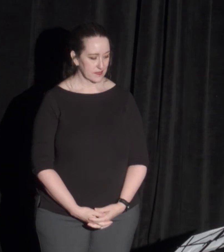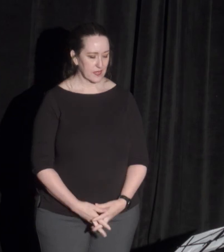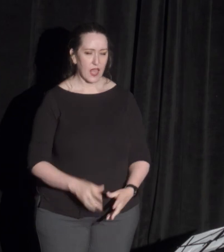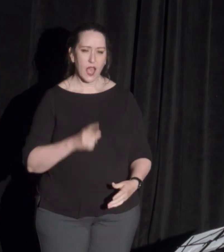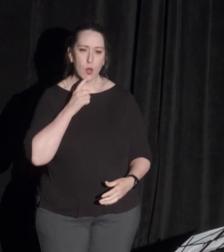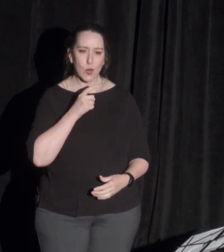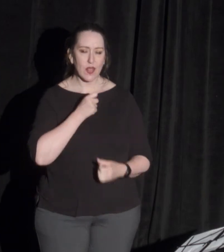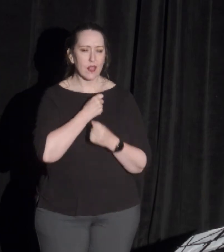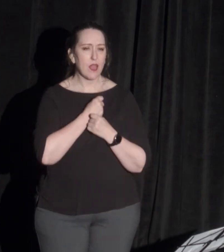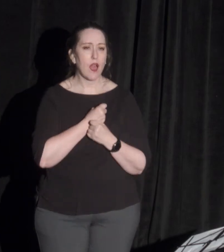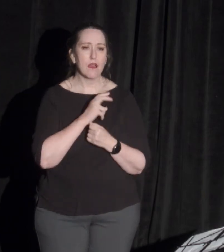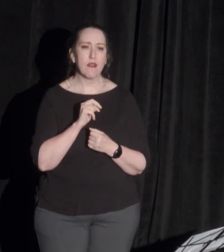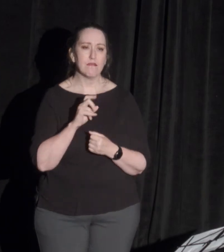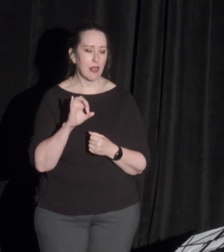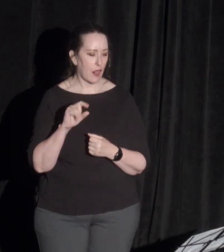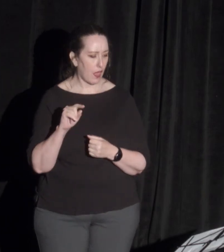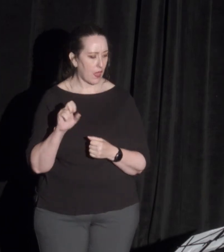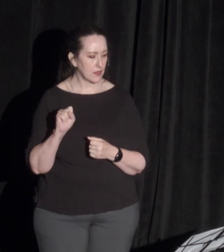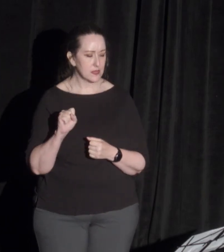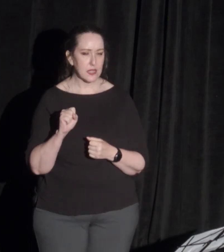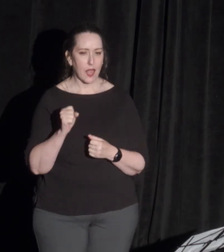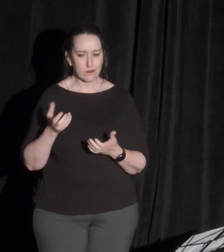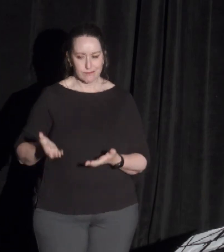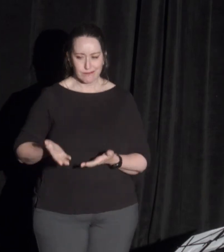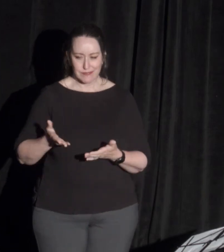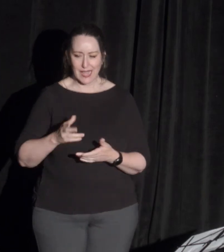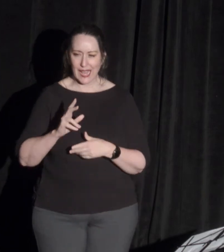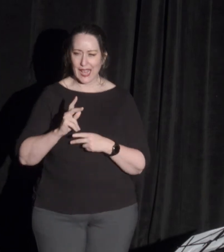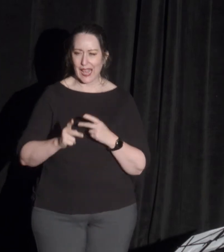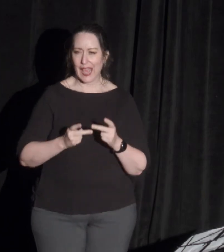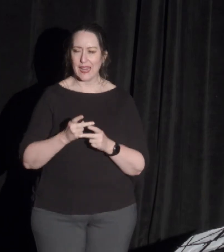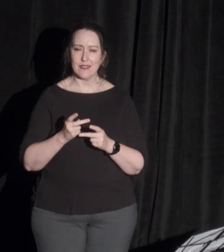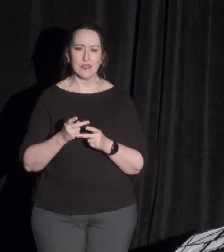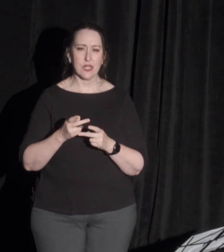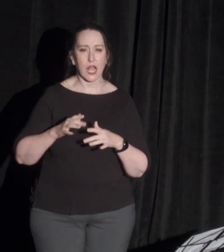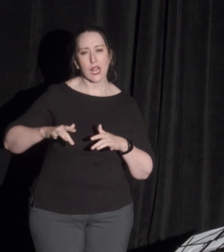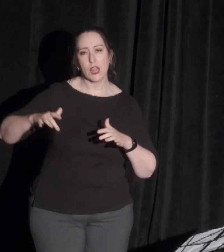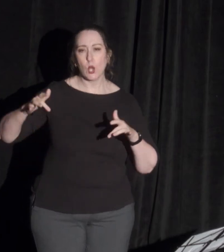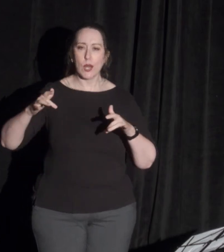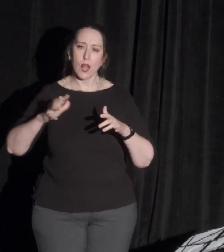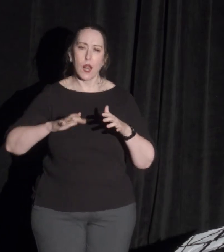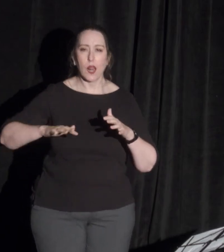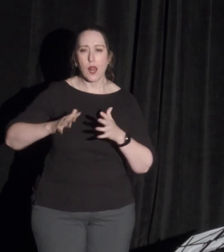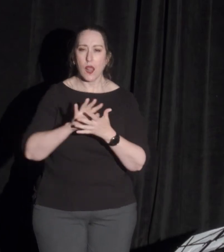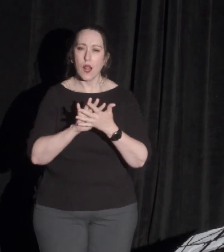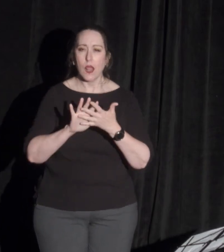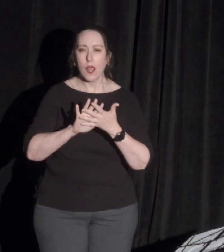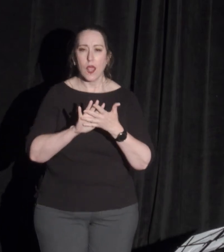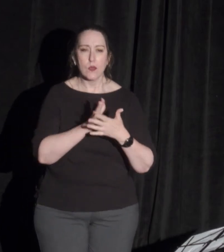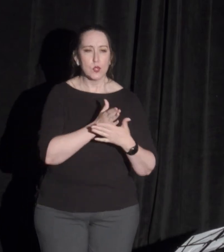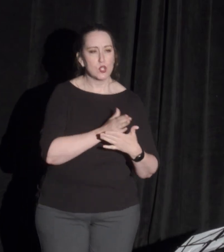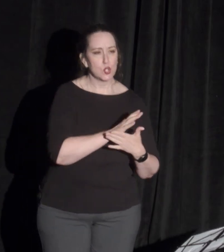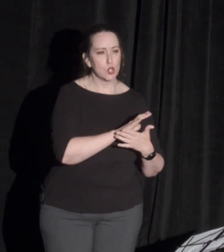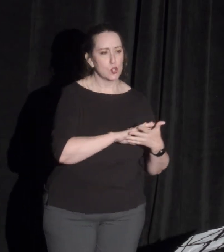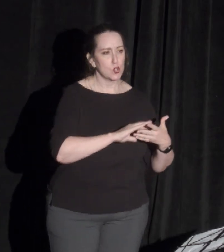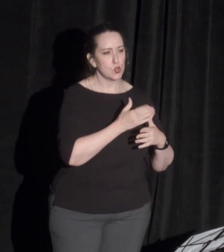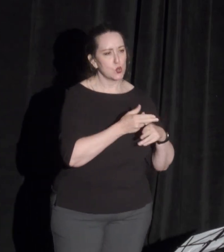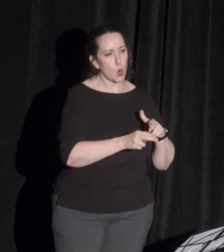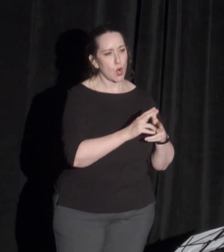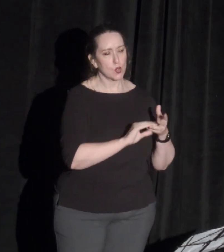love novelettes because they exist in this kind of glittering liminal space between short story and miracle play. You know that